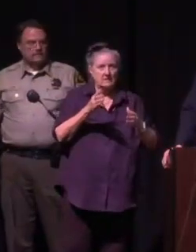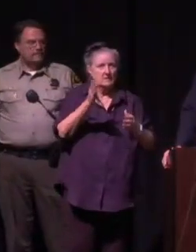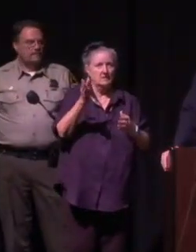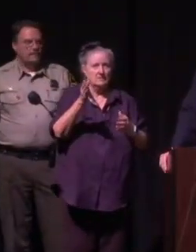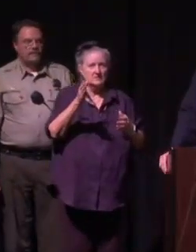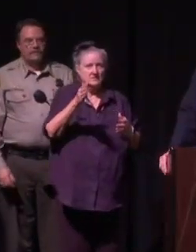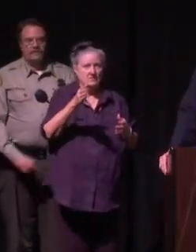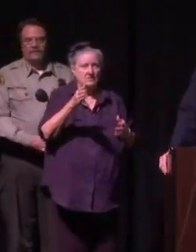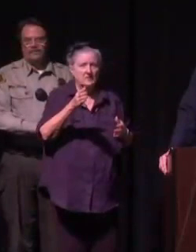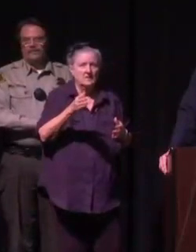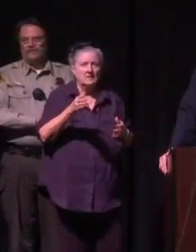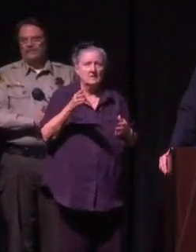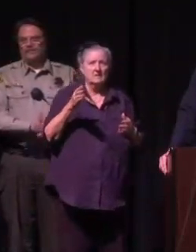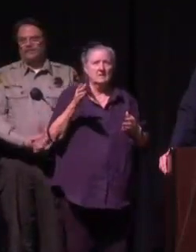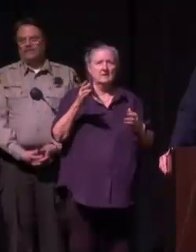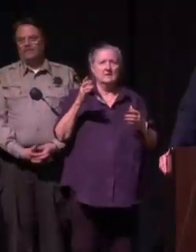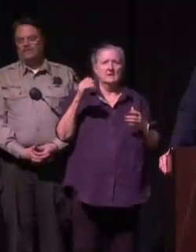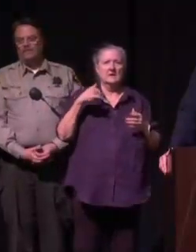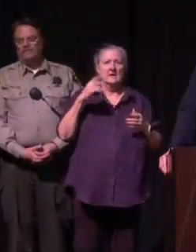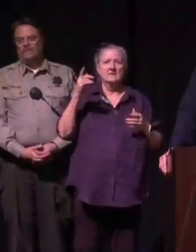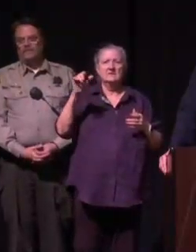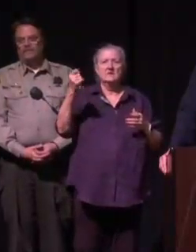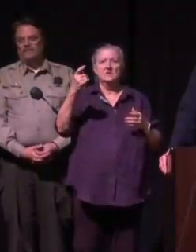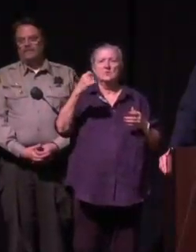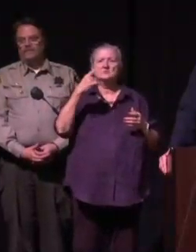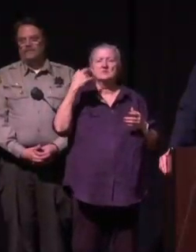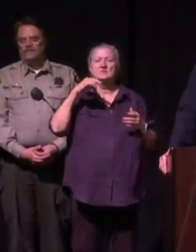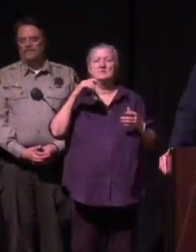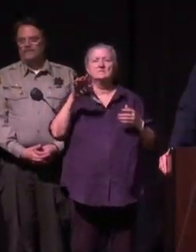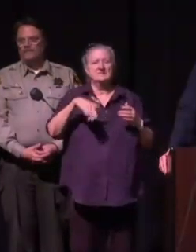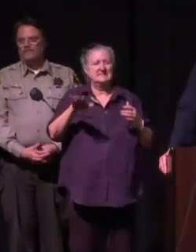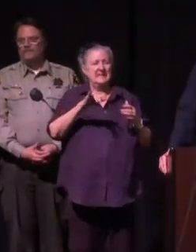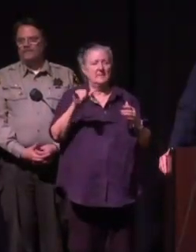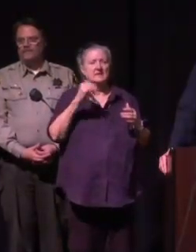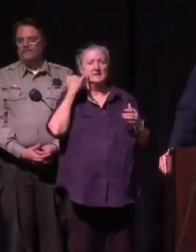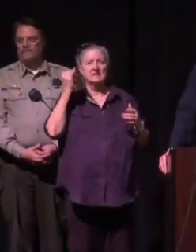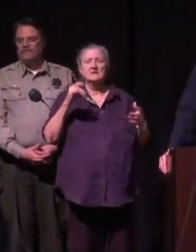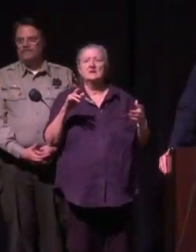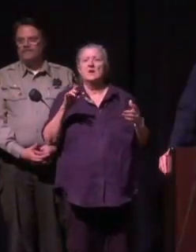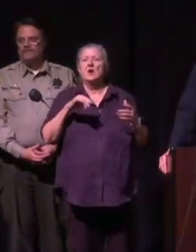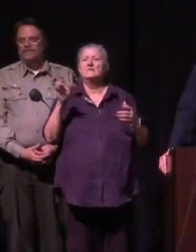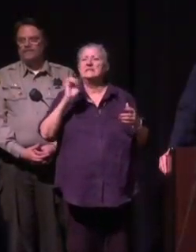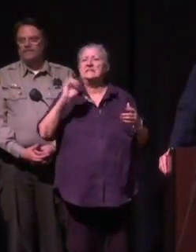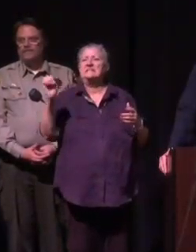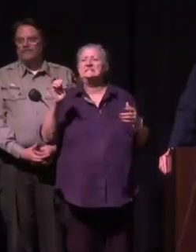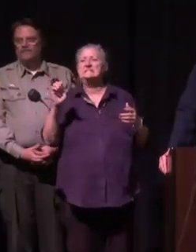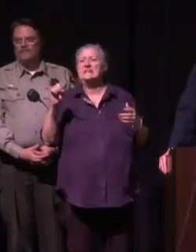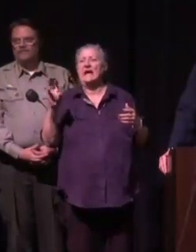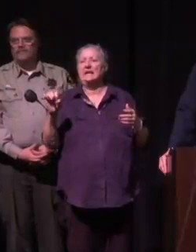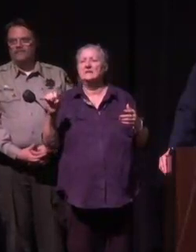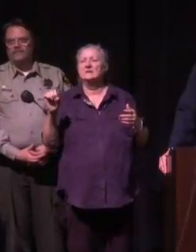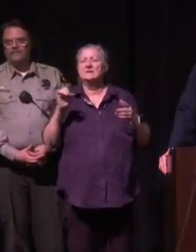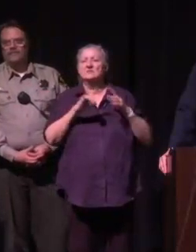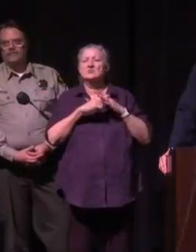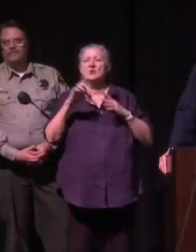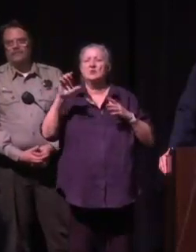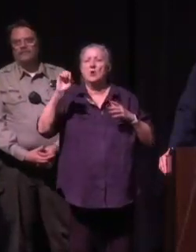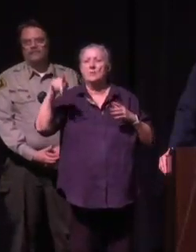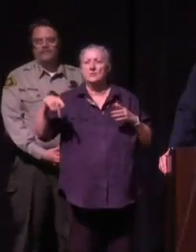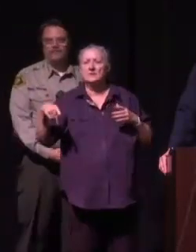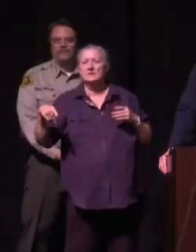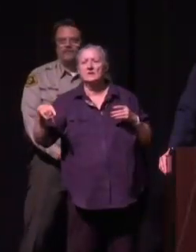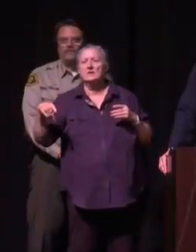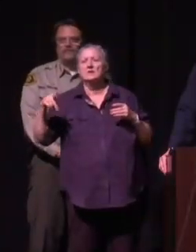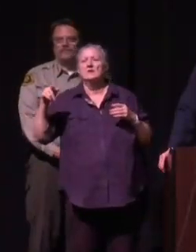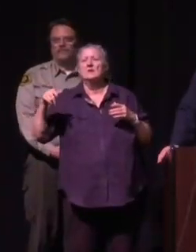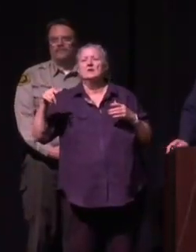over here. I have another question sort of along those lines. On the east side, starting in Carpinteria,